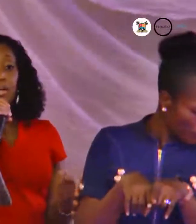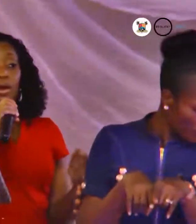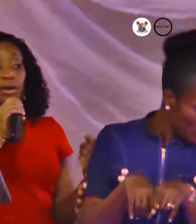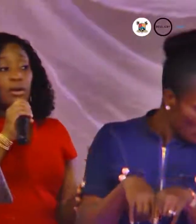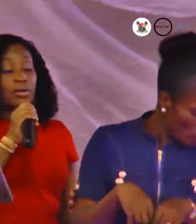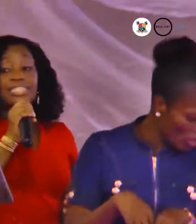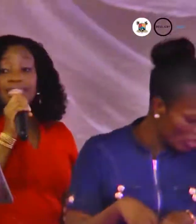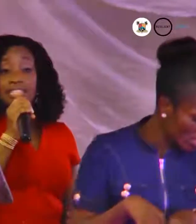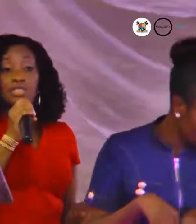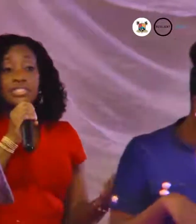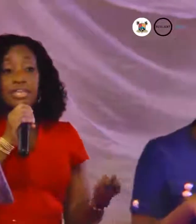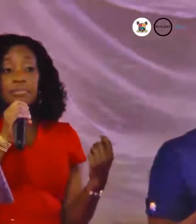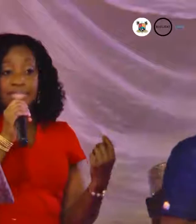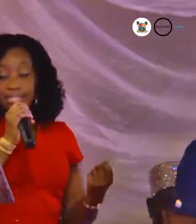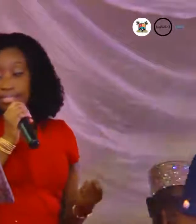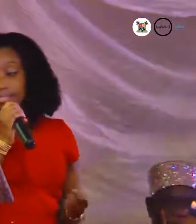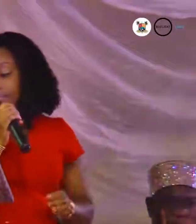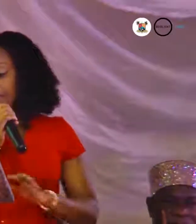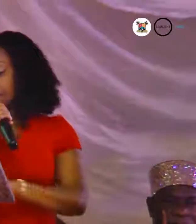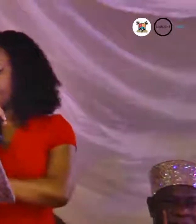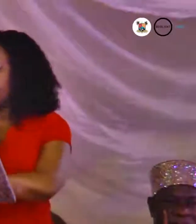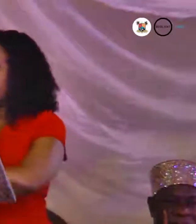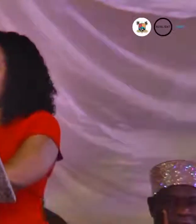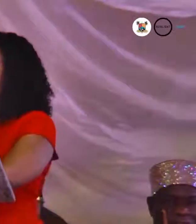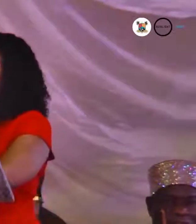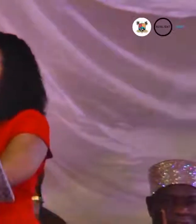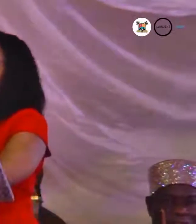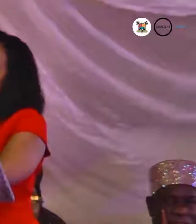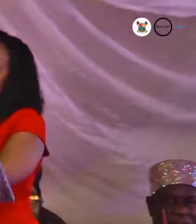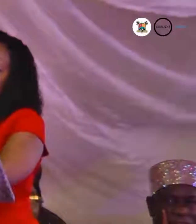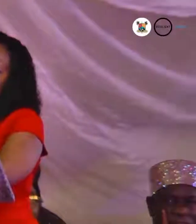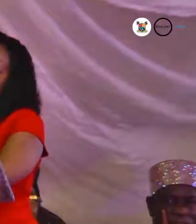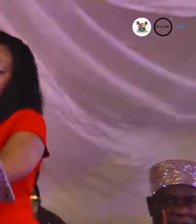us on a day-to-day basis.